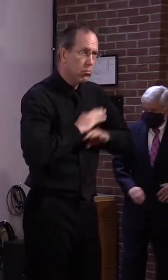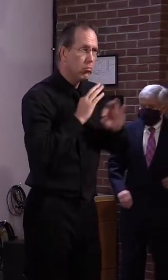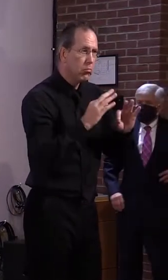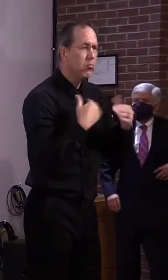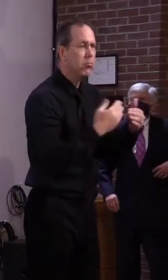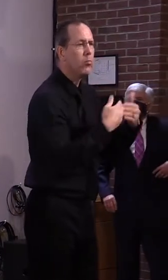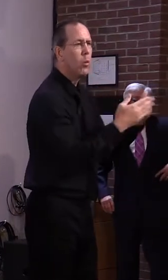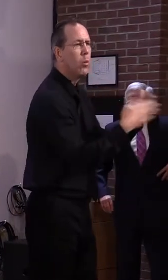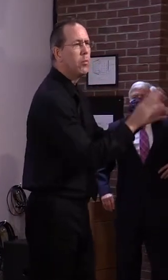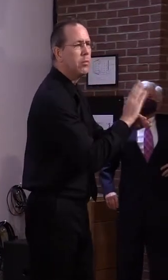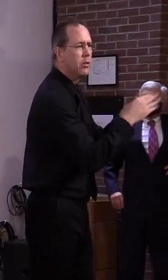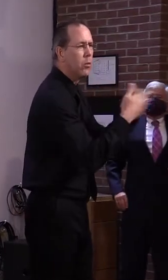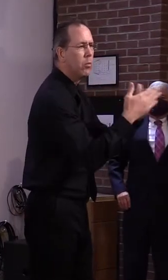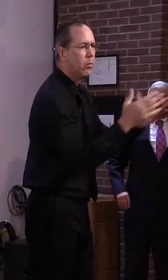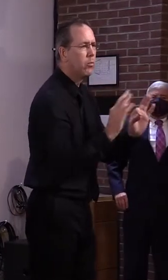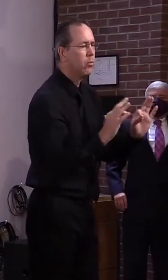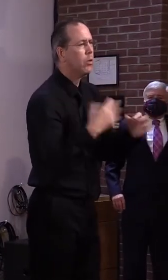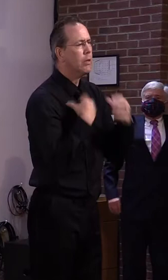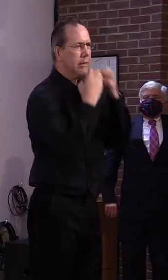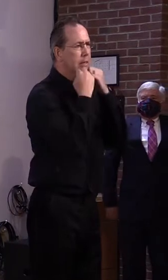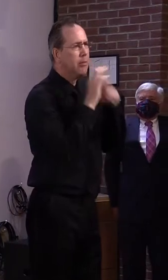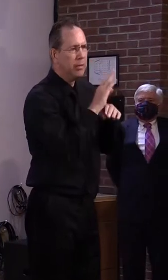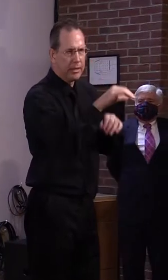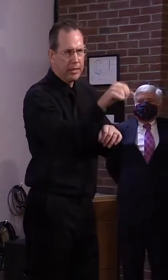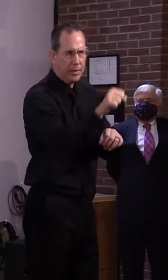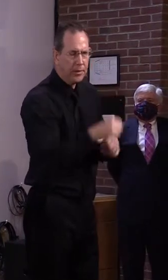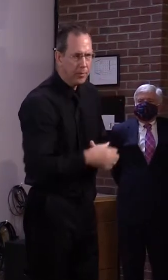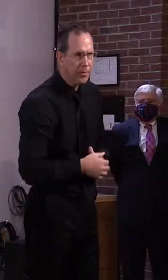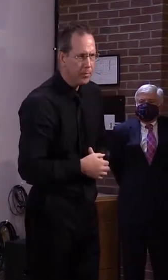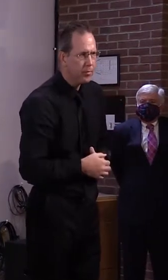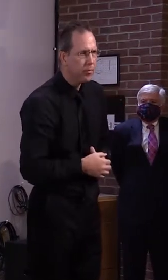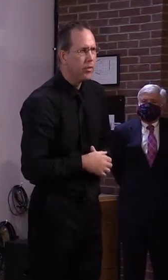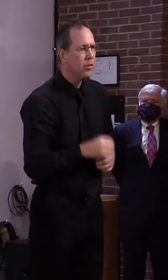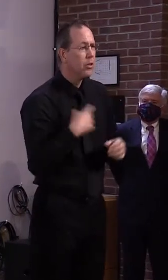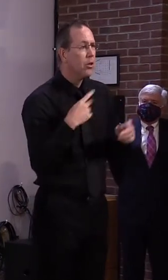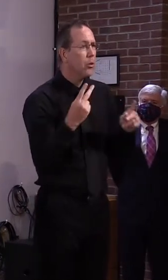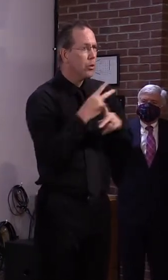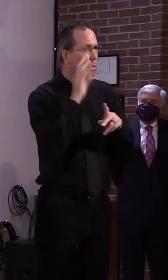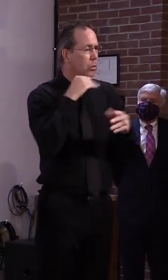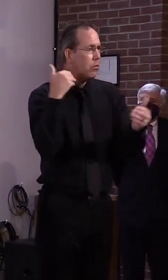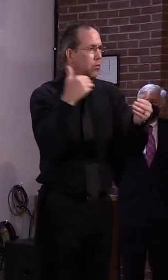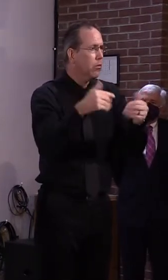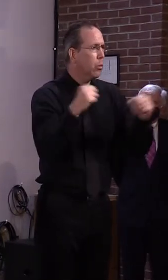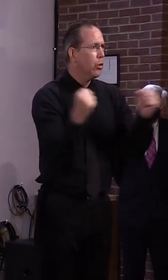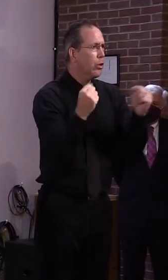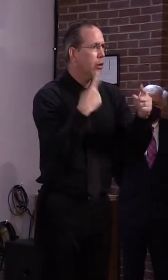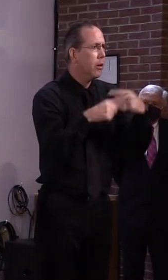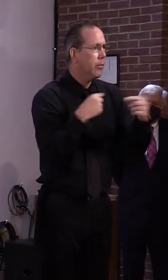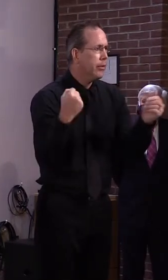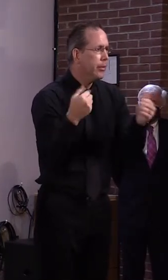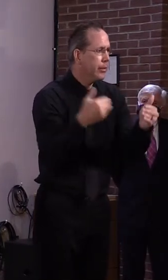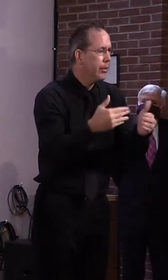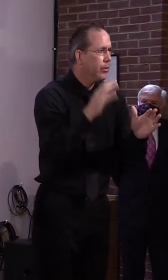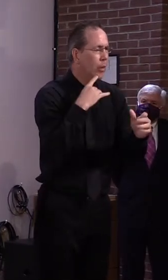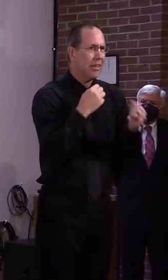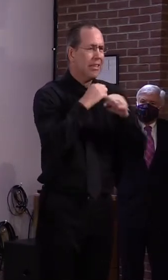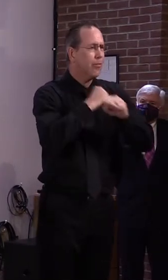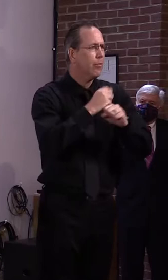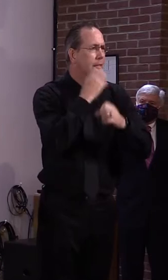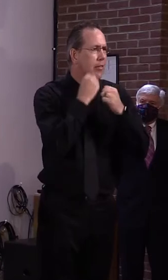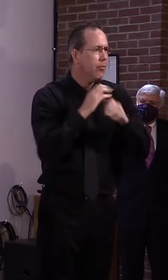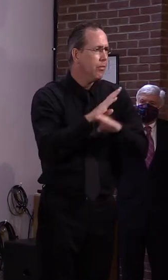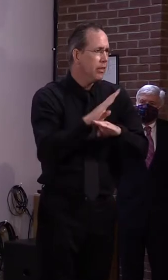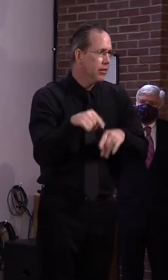essential, especially as we head into the winter months. And I'm very concerned, as I've said